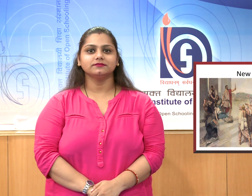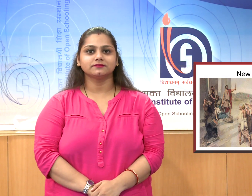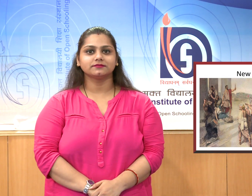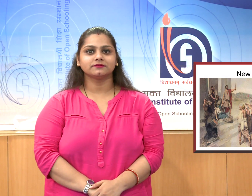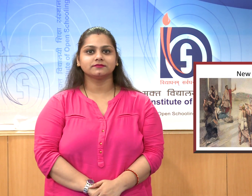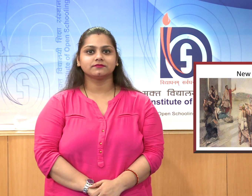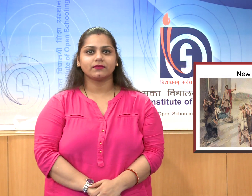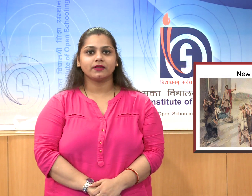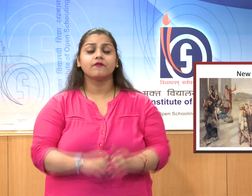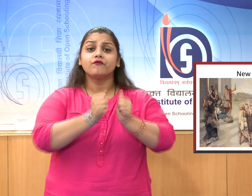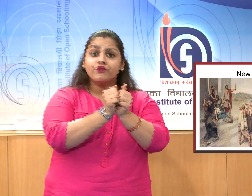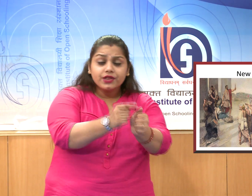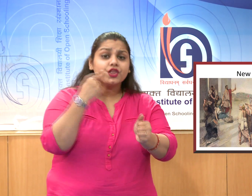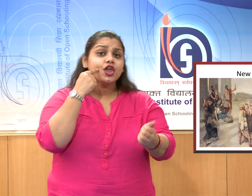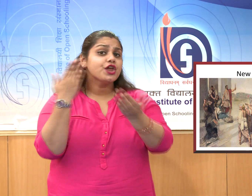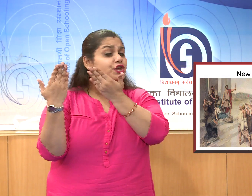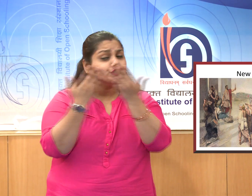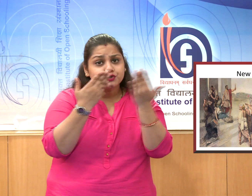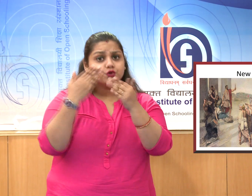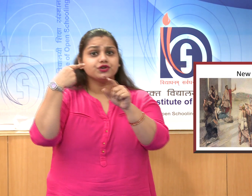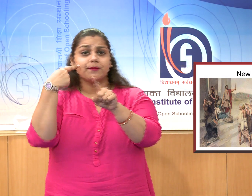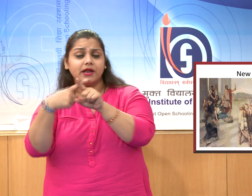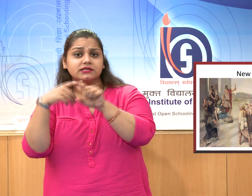with institutions and systems